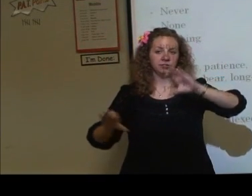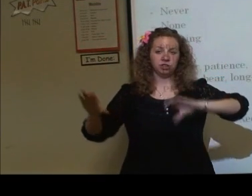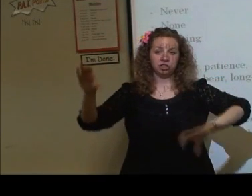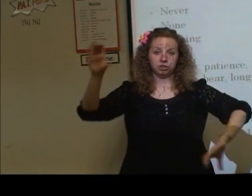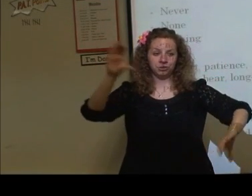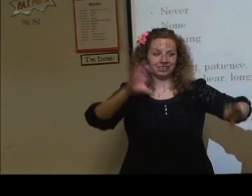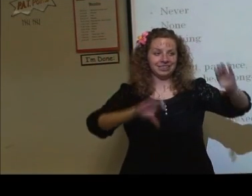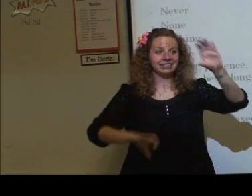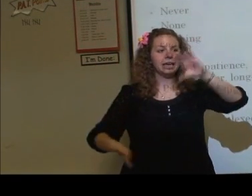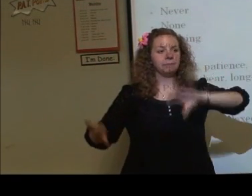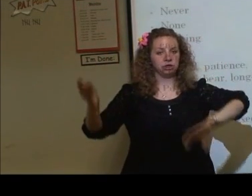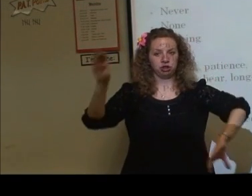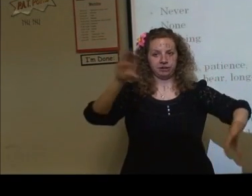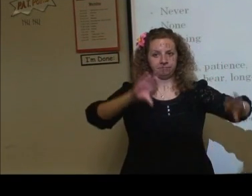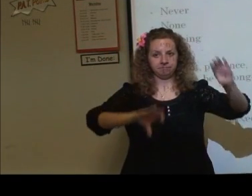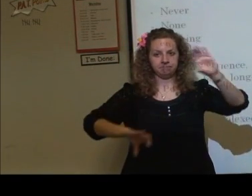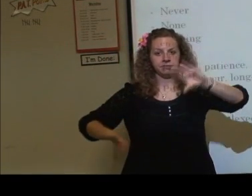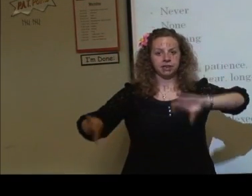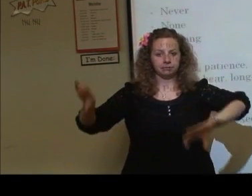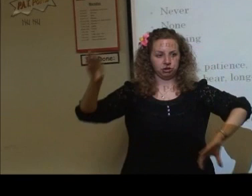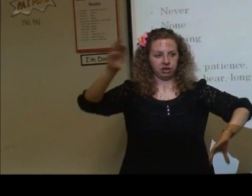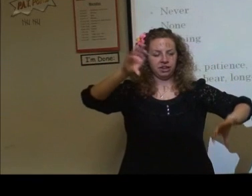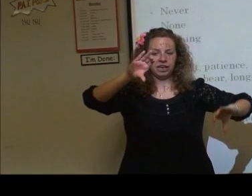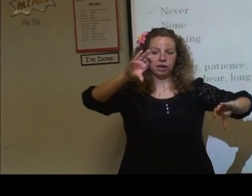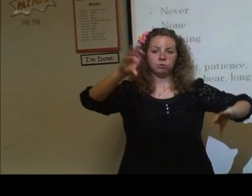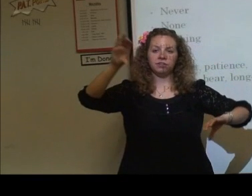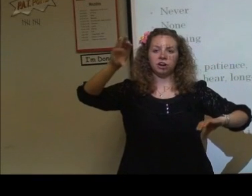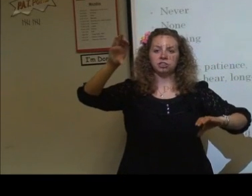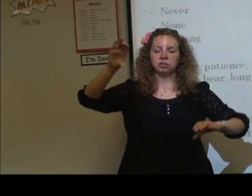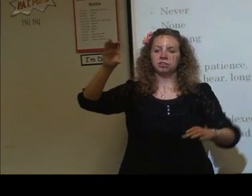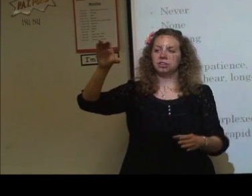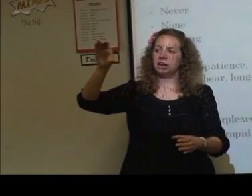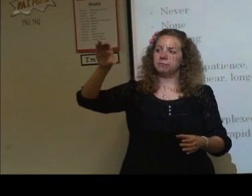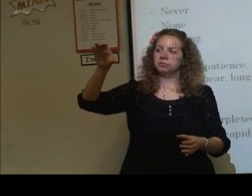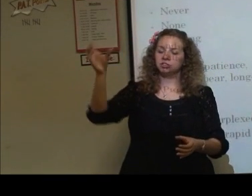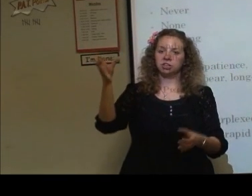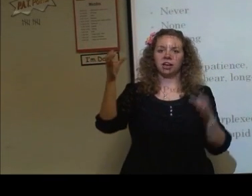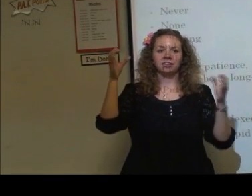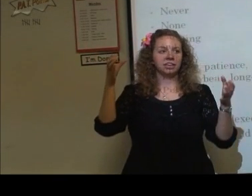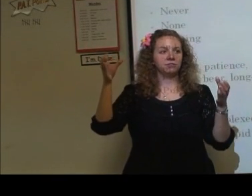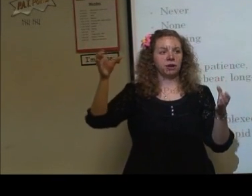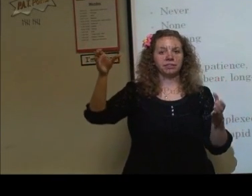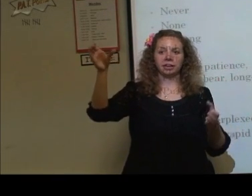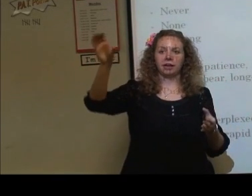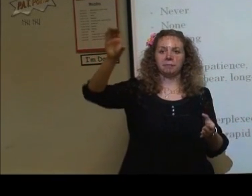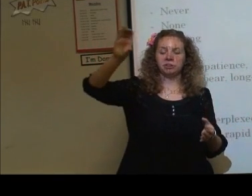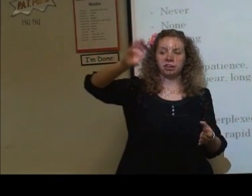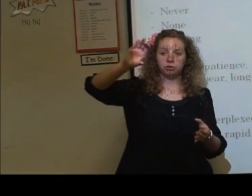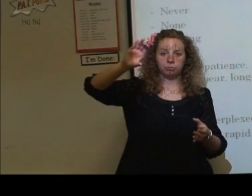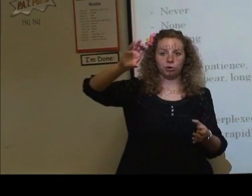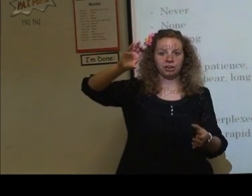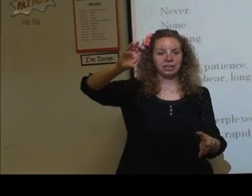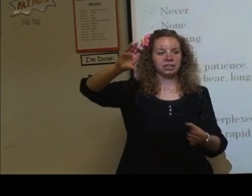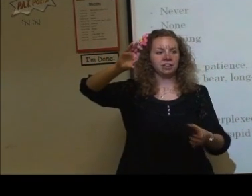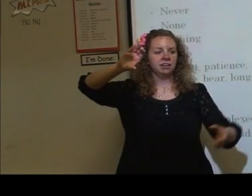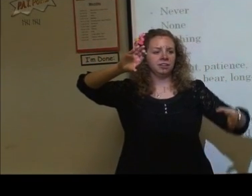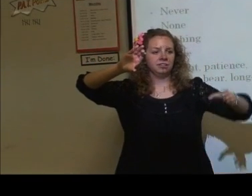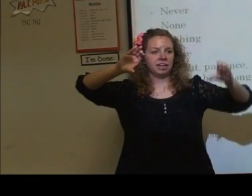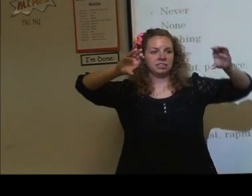you change it to a C, it's chemistry. Chemistry. And whenever I do it, then I'm tilting, kind of like if you have like a cup in your hand, you're pouring it in. That's